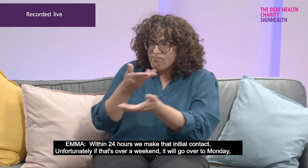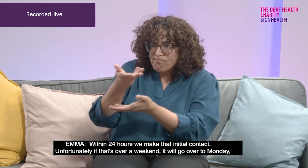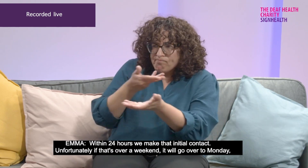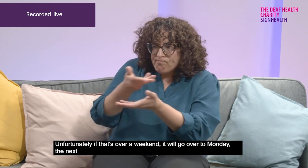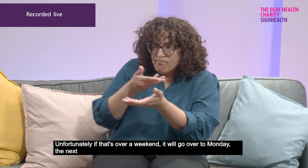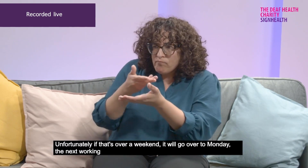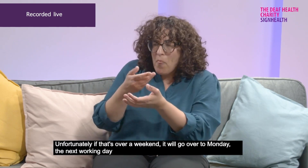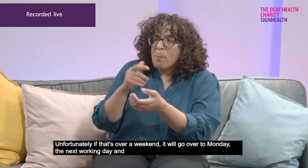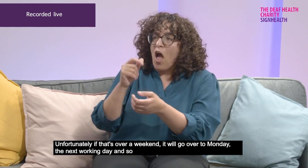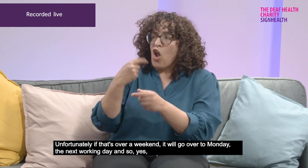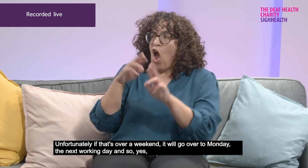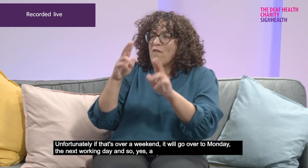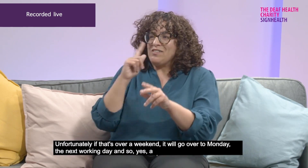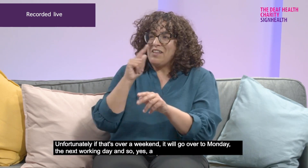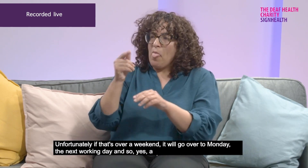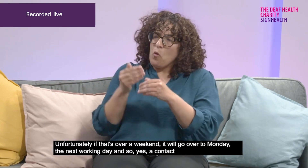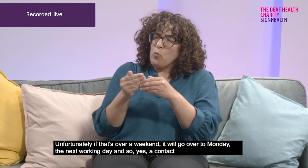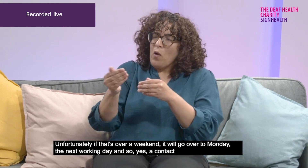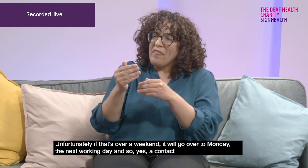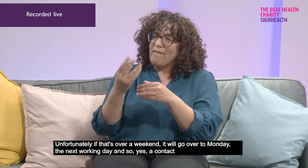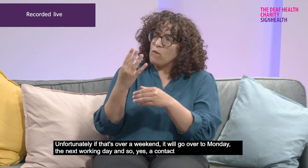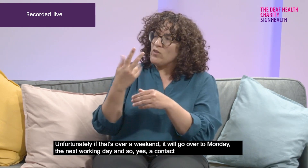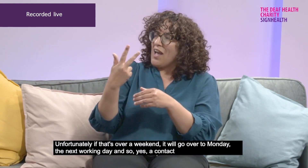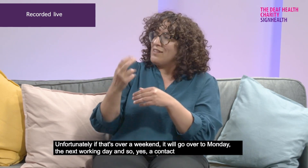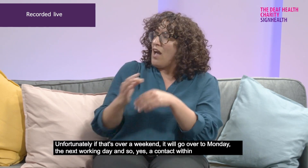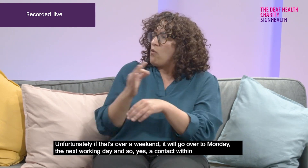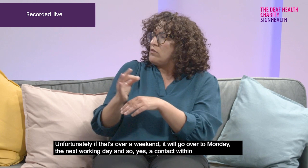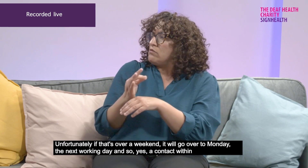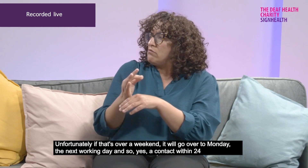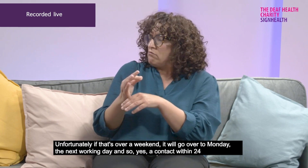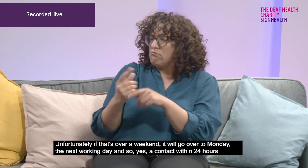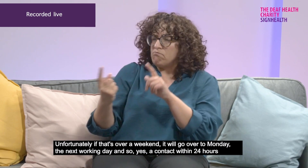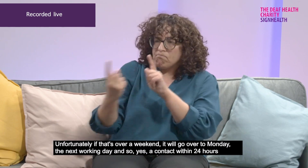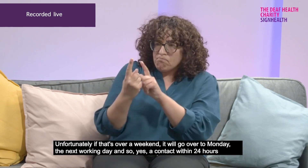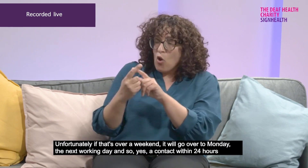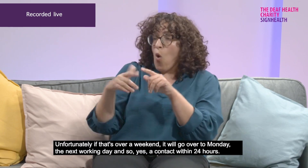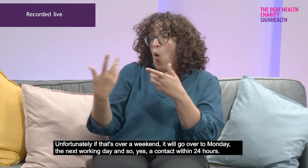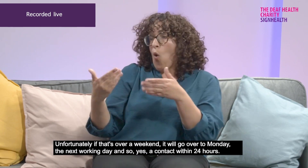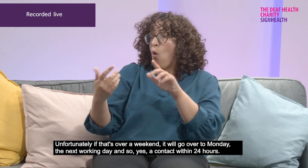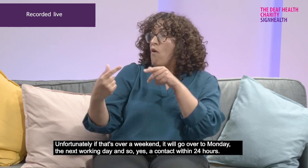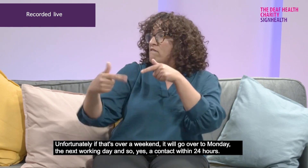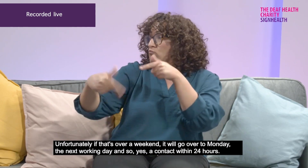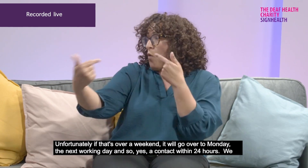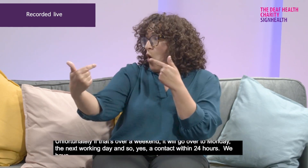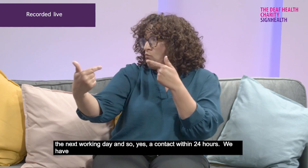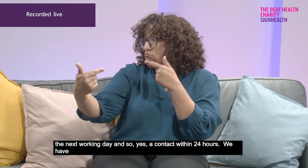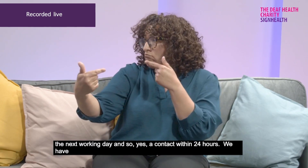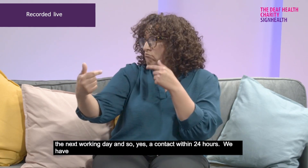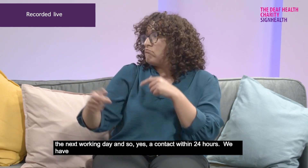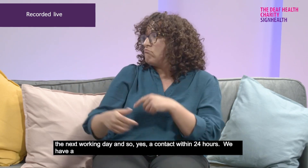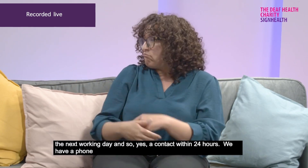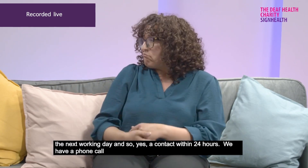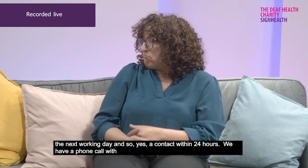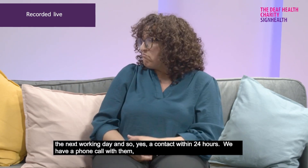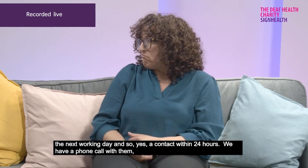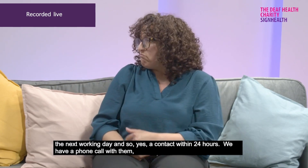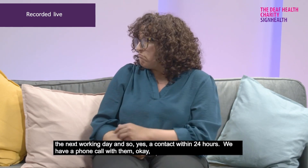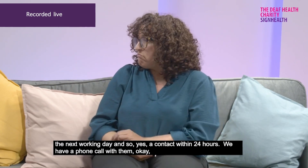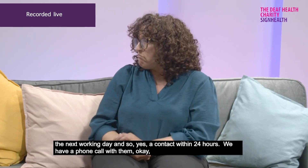working day. And we make contact within 24 hours. We have a phone call with them,